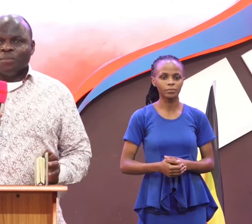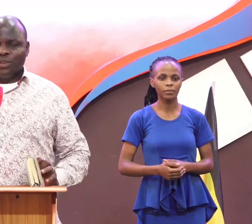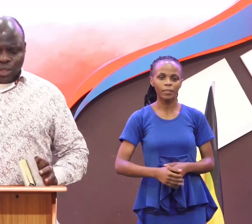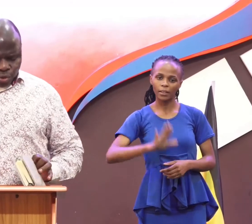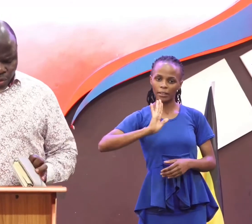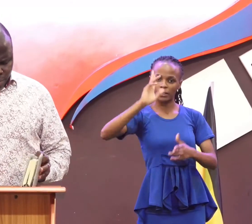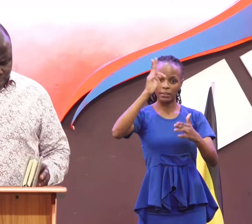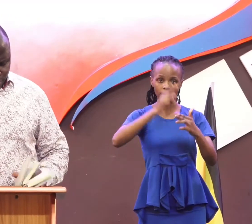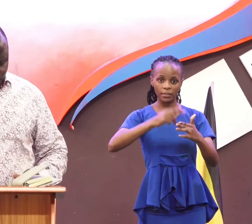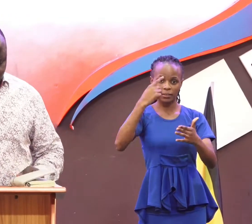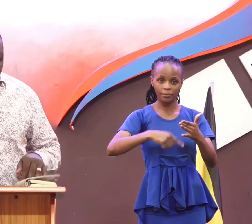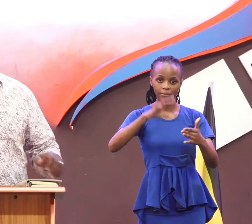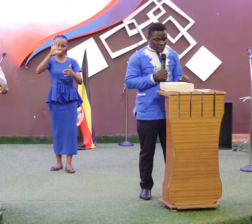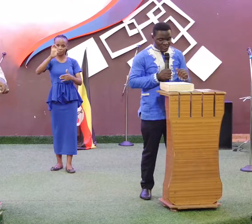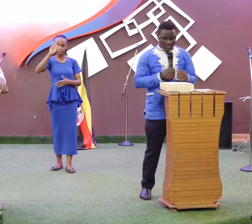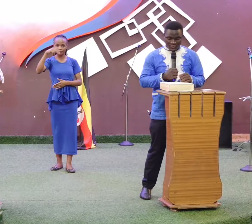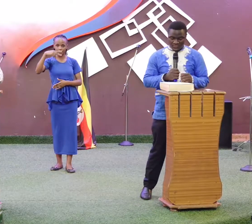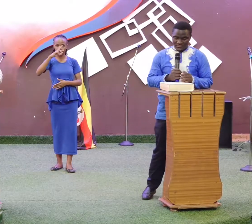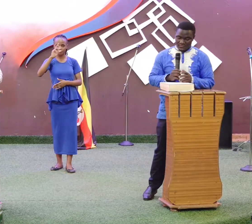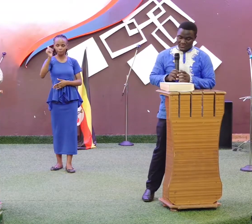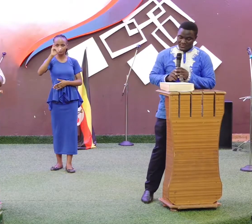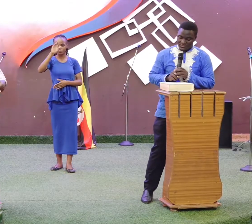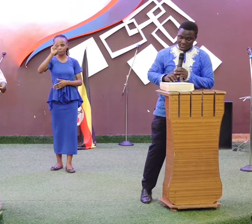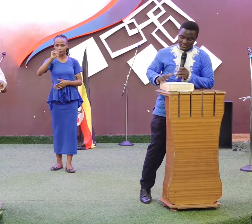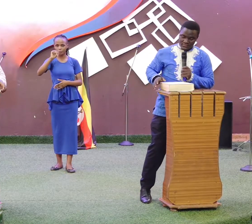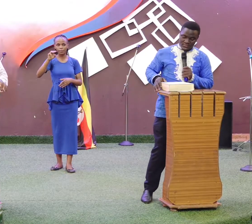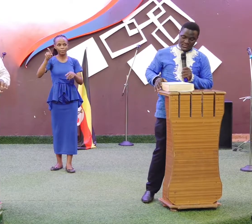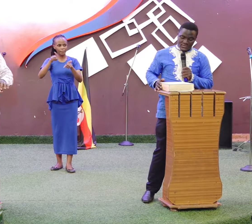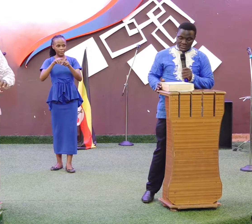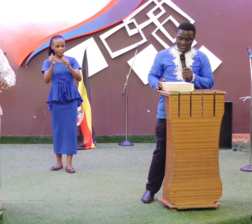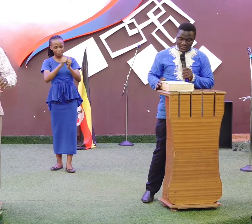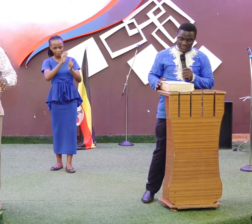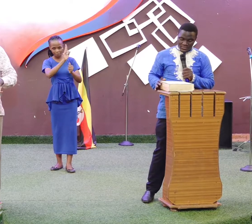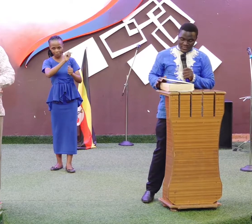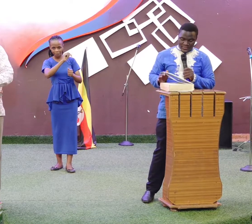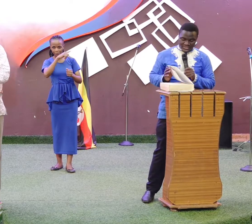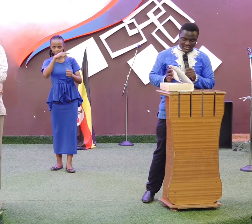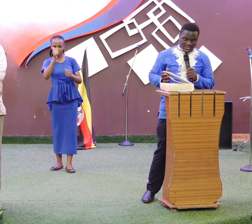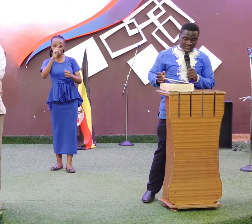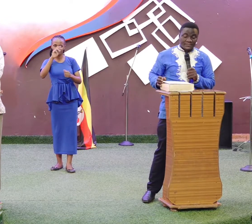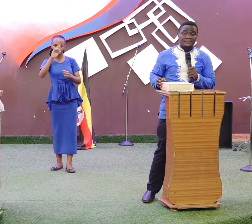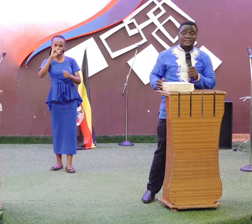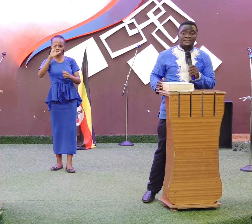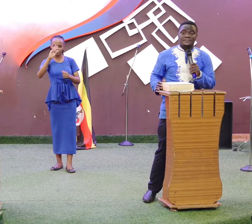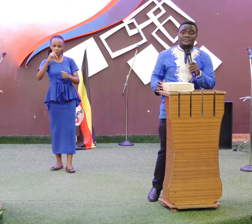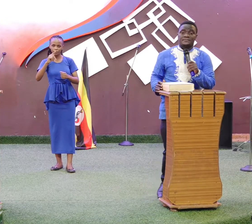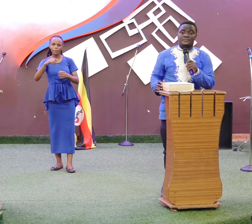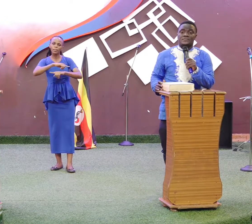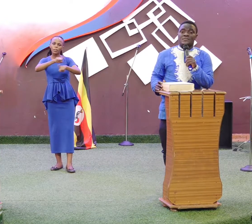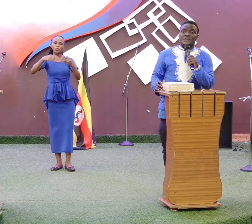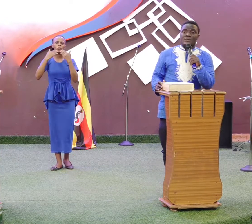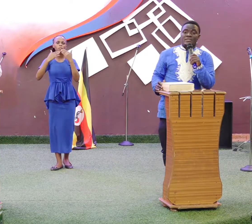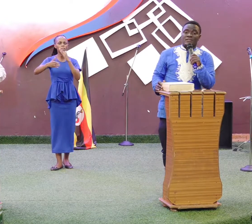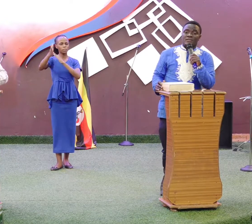Nze Ephraim Nyonyintono. I'm Ephraim Nyonyintono. Omone Patrick. Together with Lumumba Patrick. Twebaza